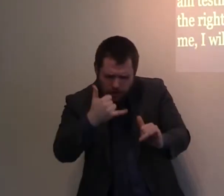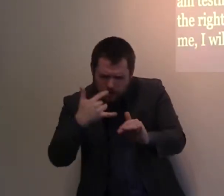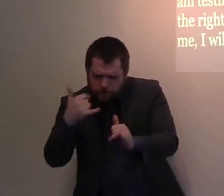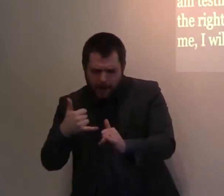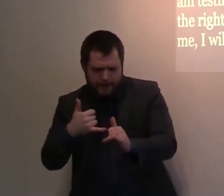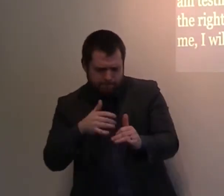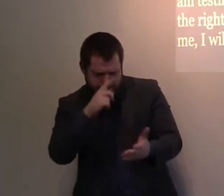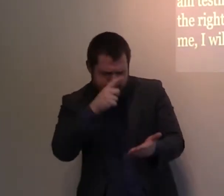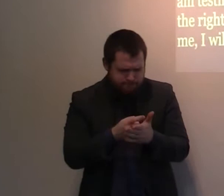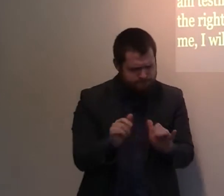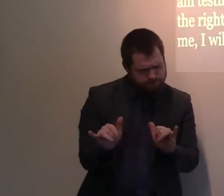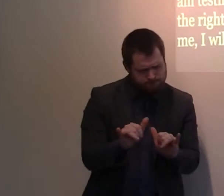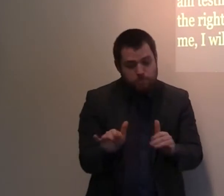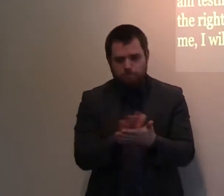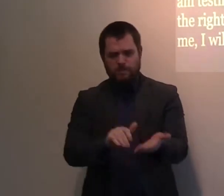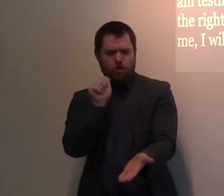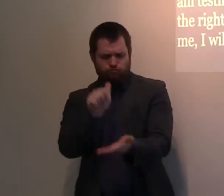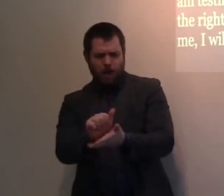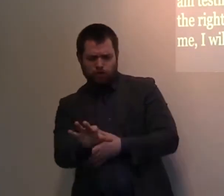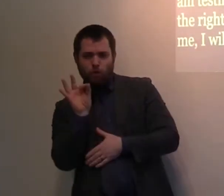I will make the right choices.